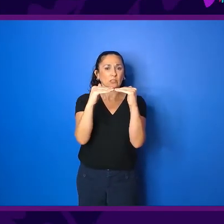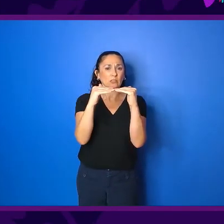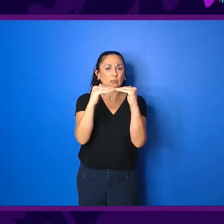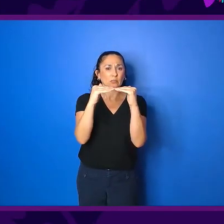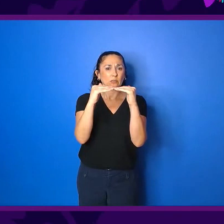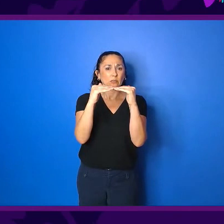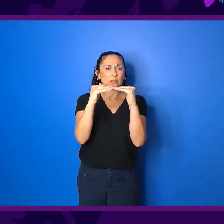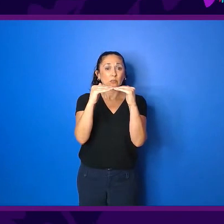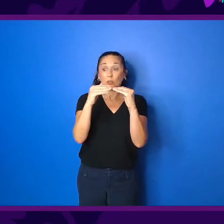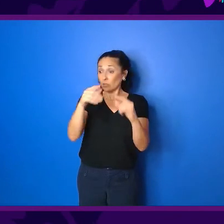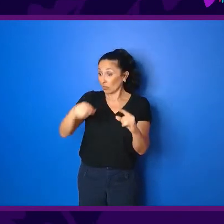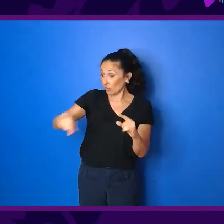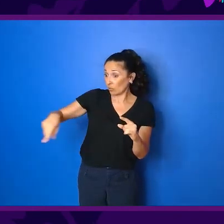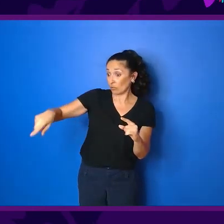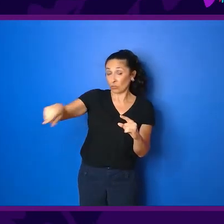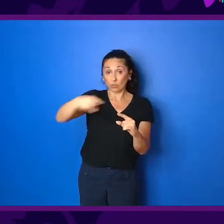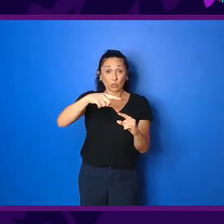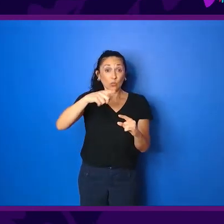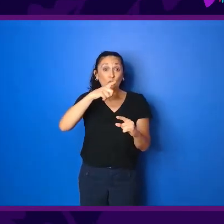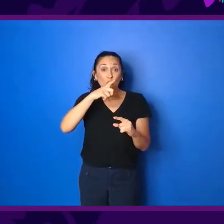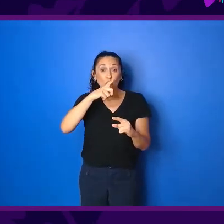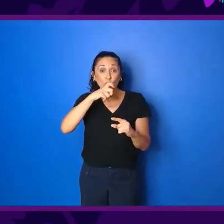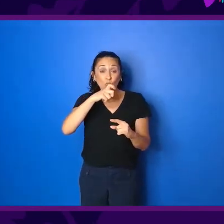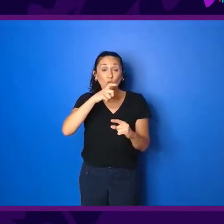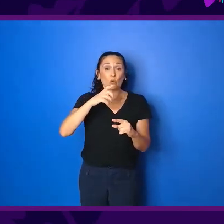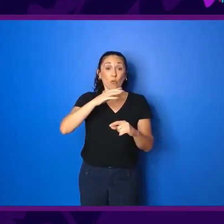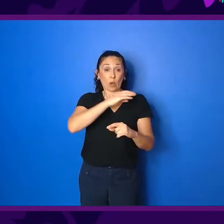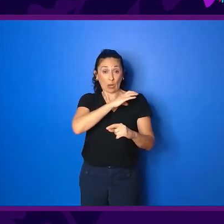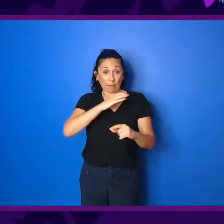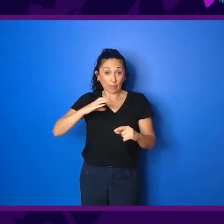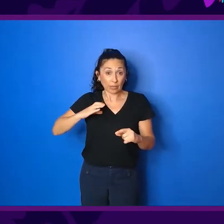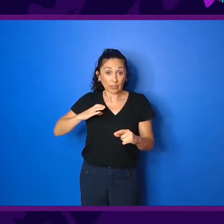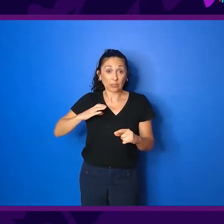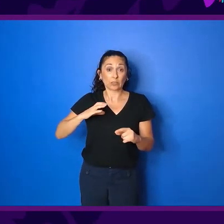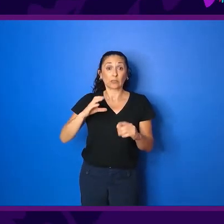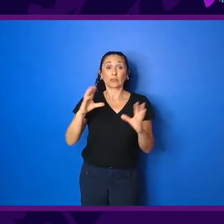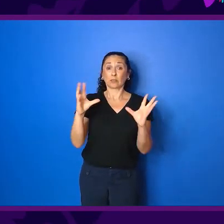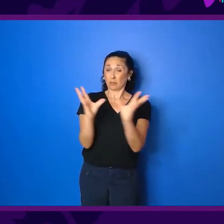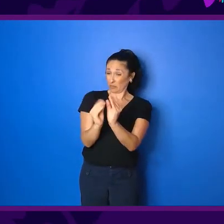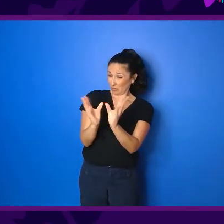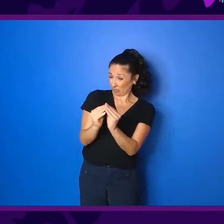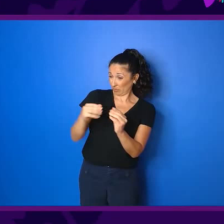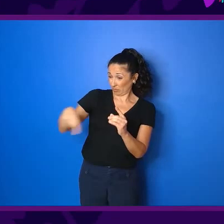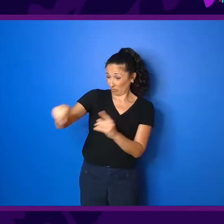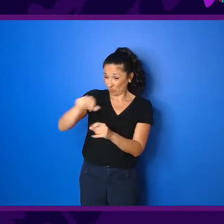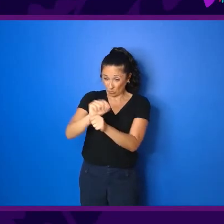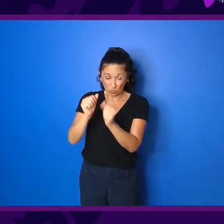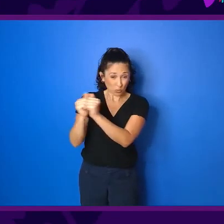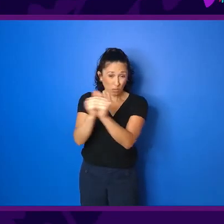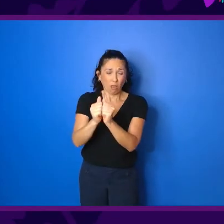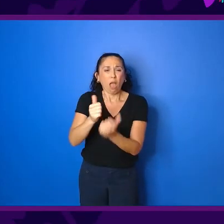Those who unite communities help us understand our rights and each other.